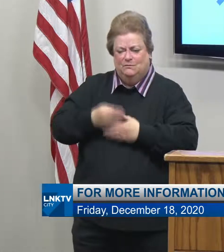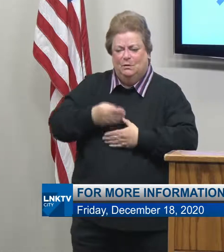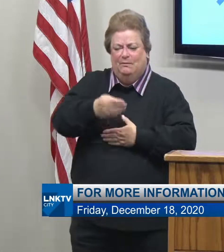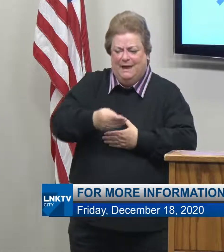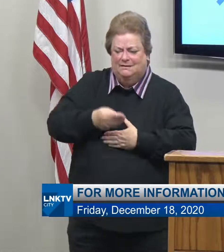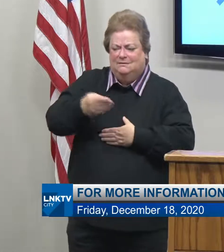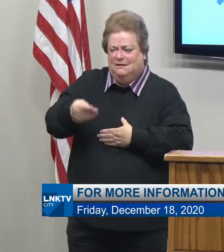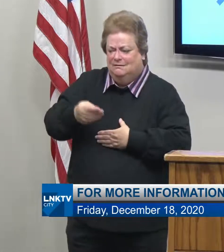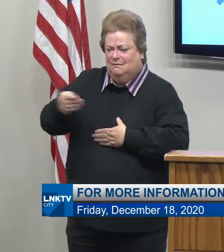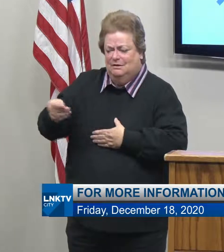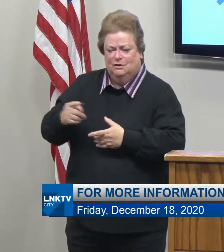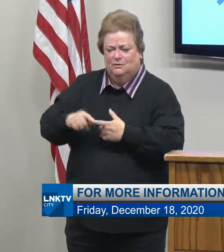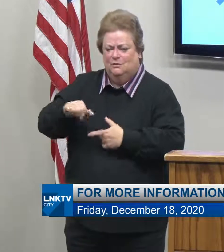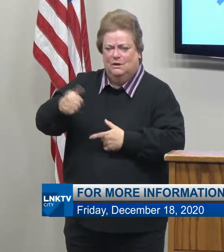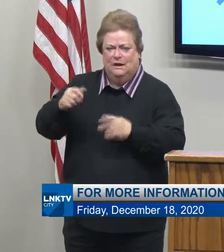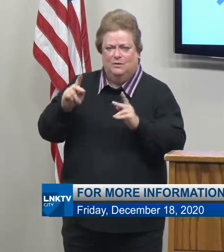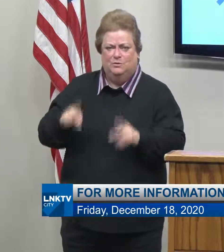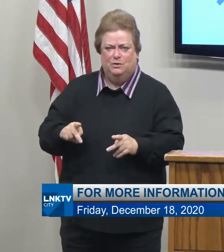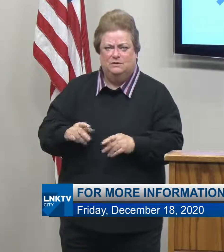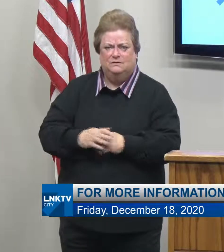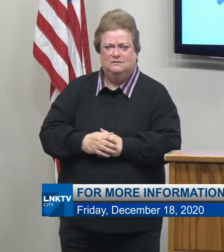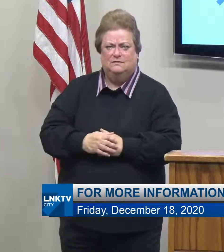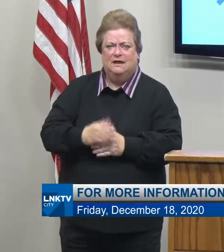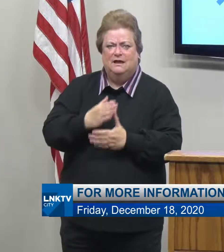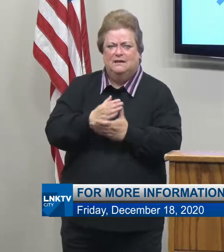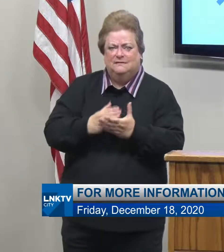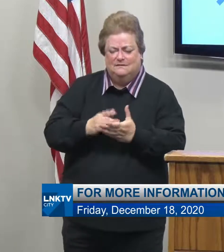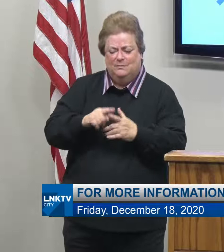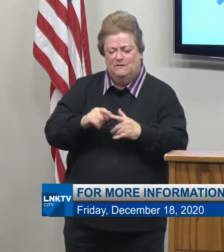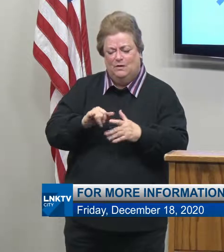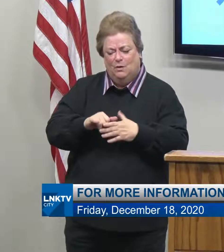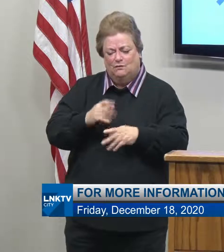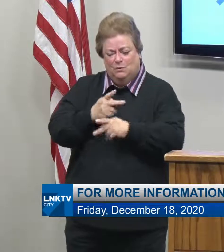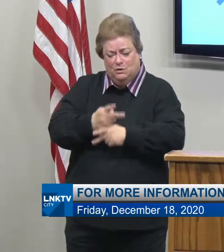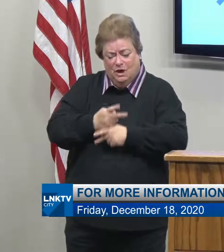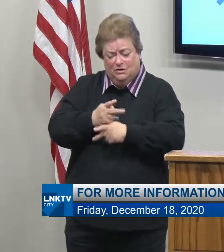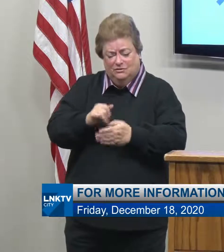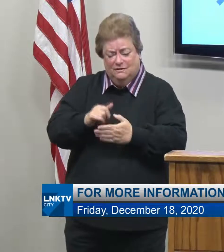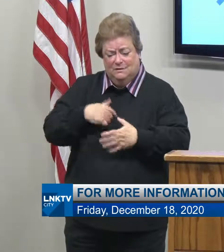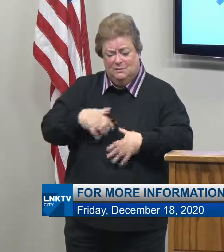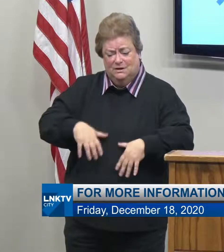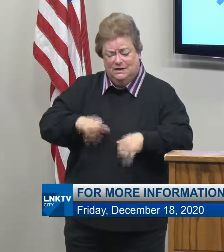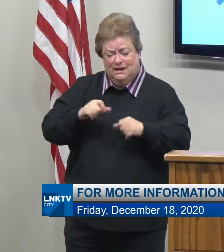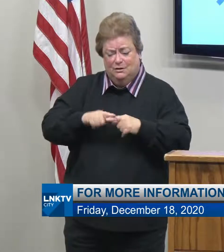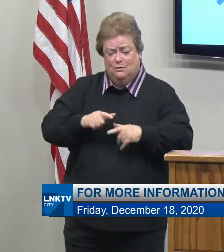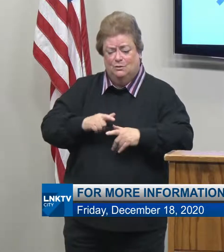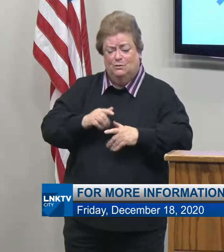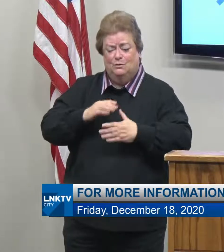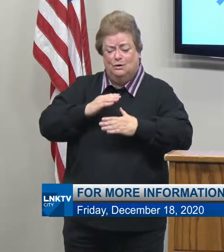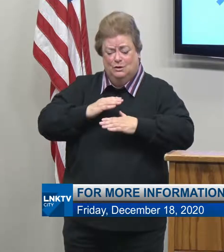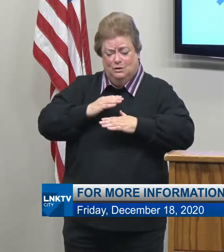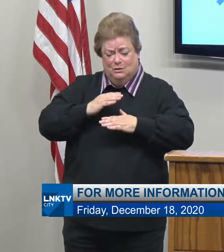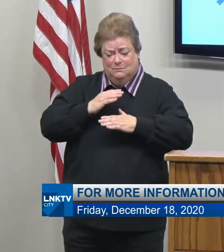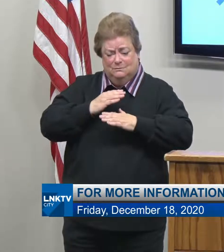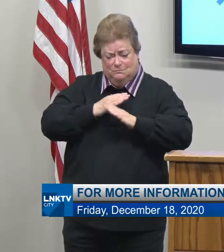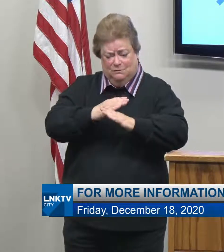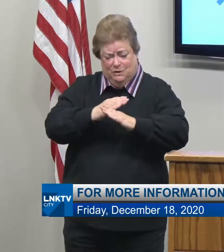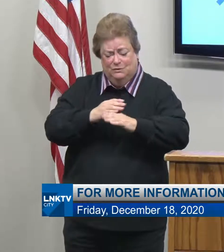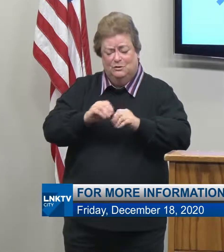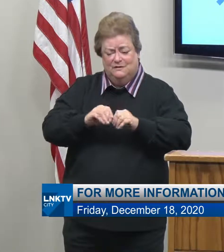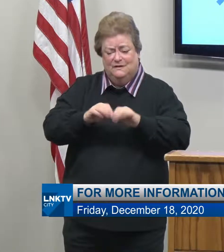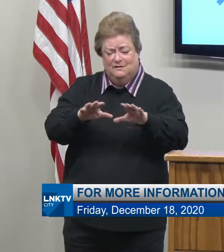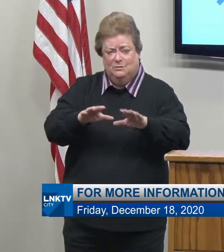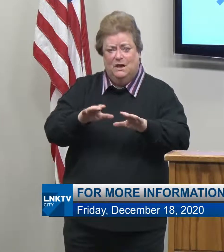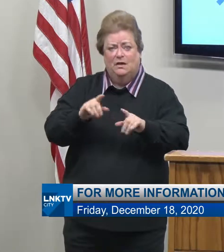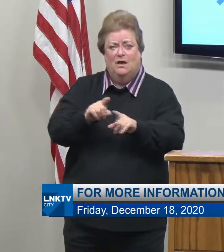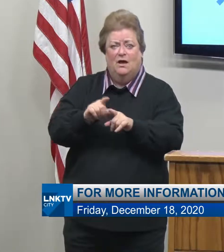someone. Fortunately, some of the precautions we are taking to reduce the spread of COVID-19 are also having an